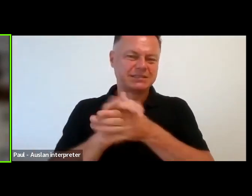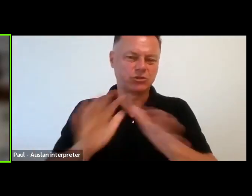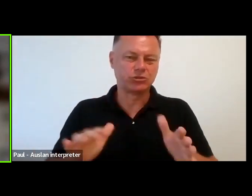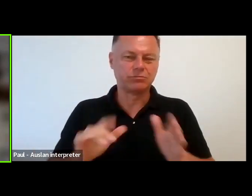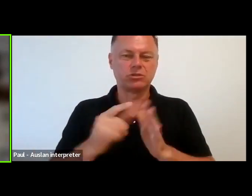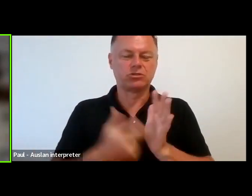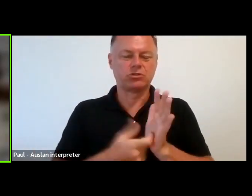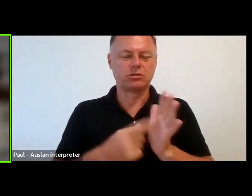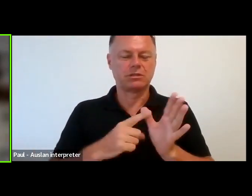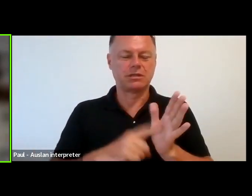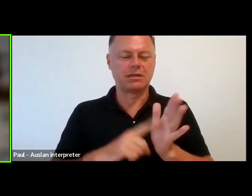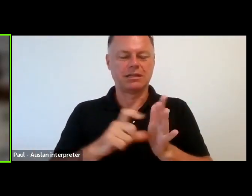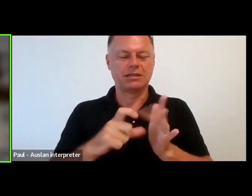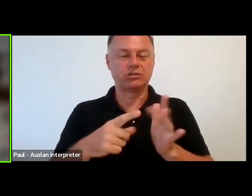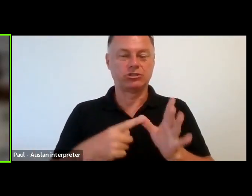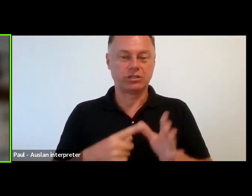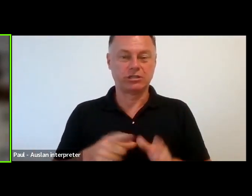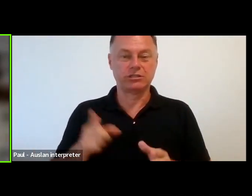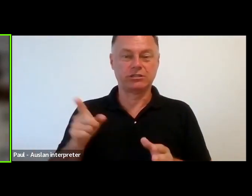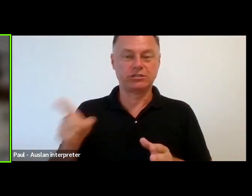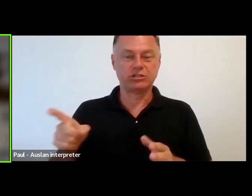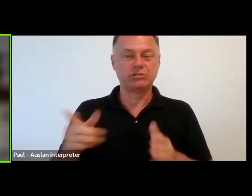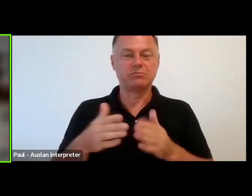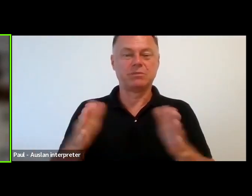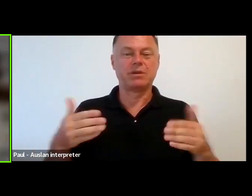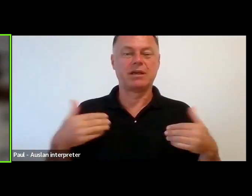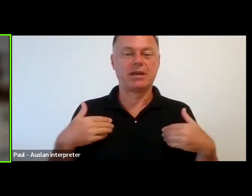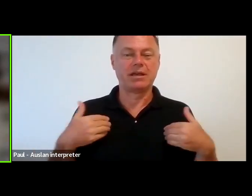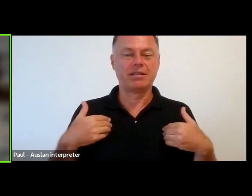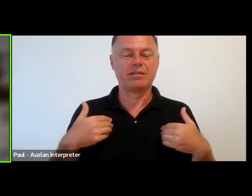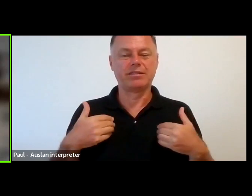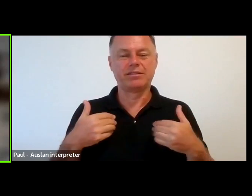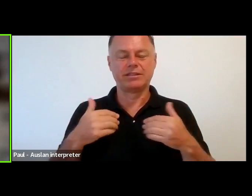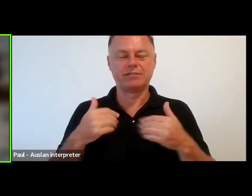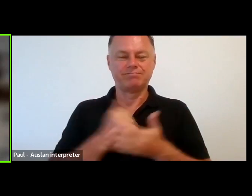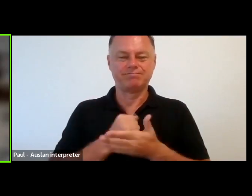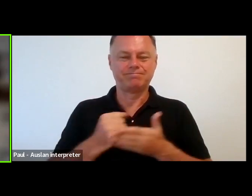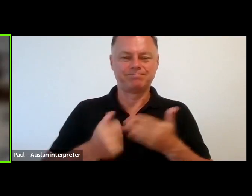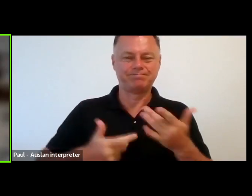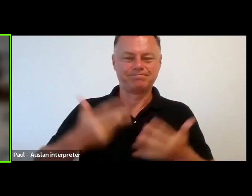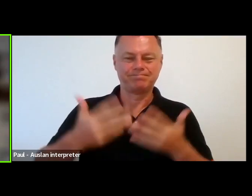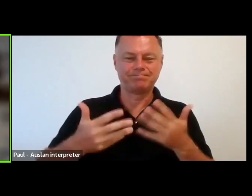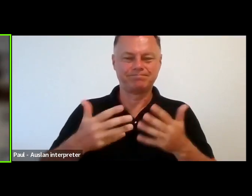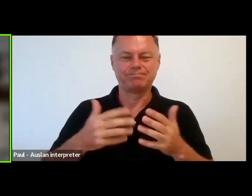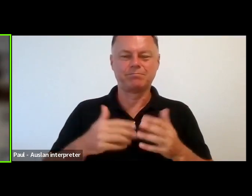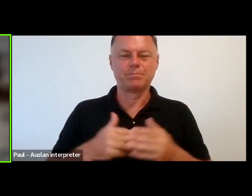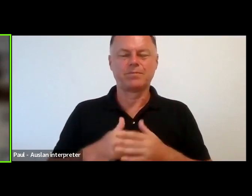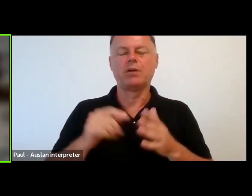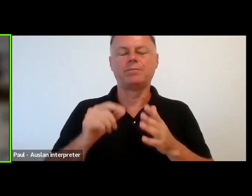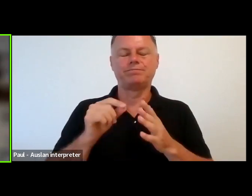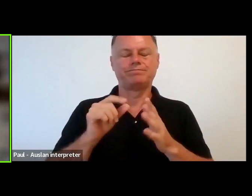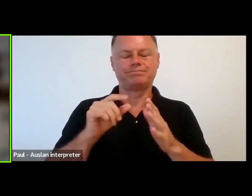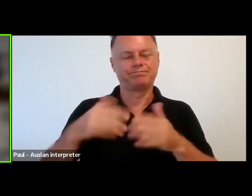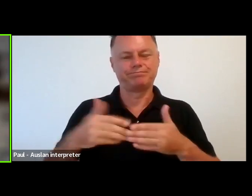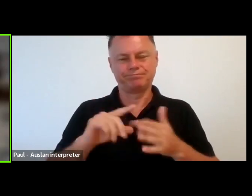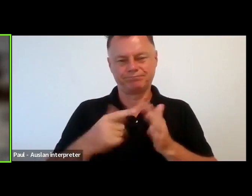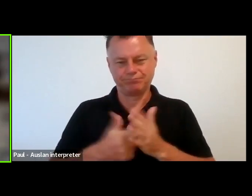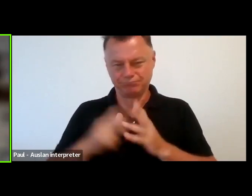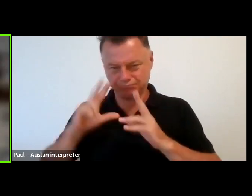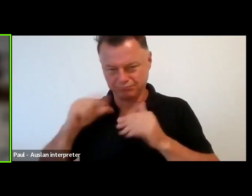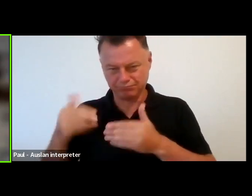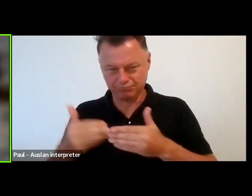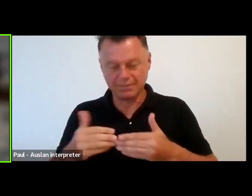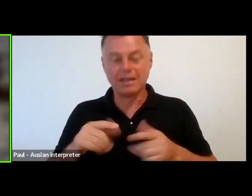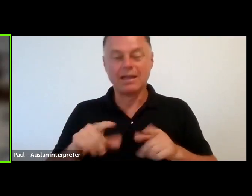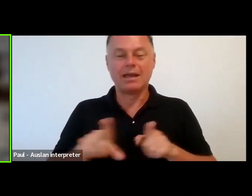Alicia Williams, and Alicia is a public health paediatrician, so a practicing paediatrician, as well as a member of the Grampians Public Health